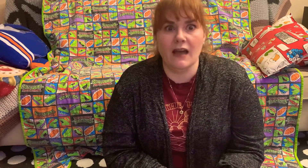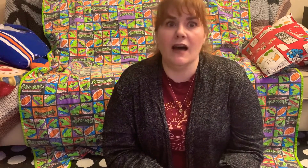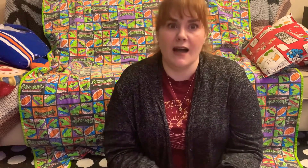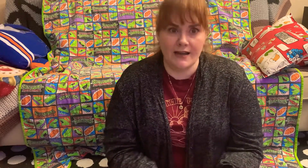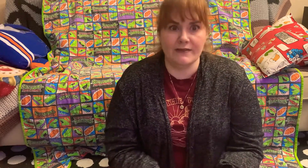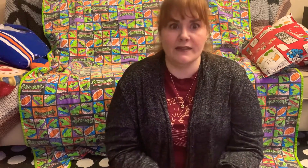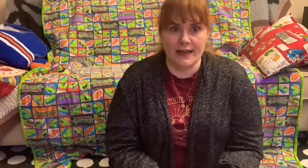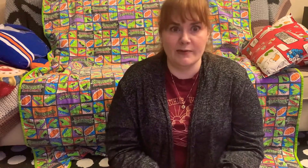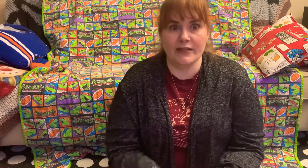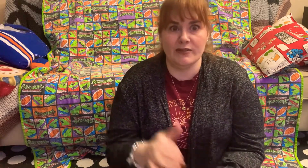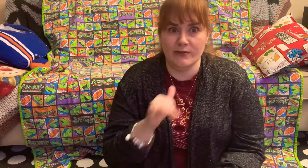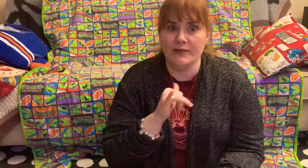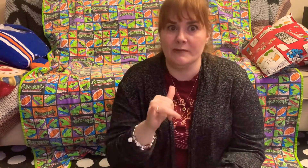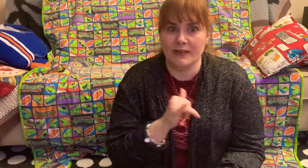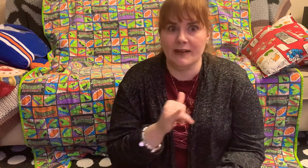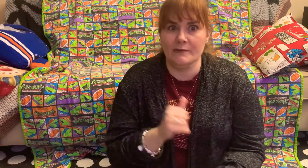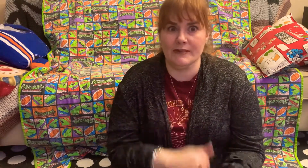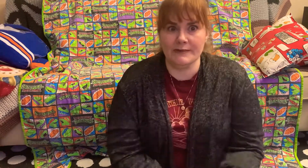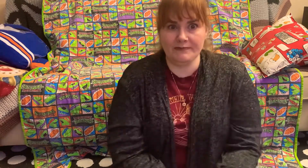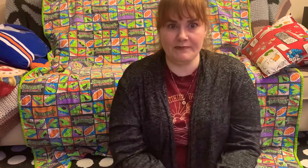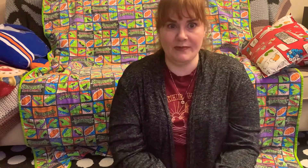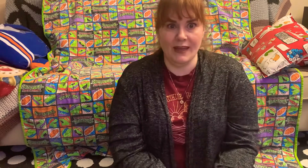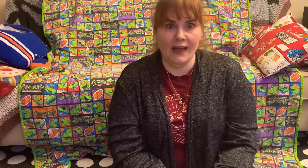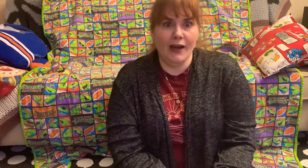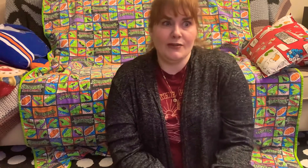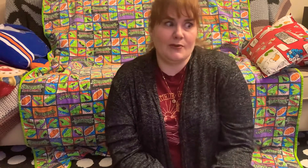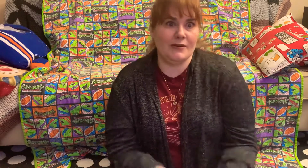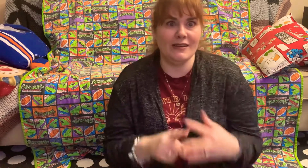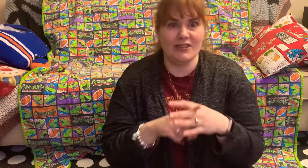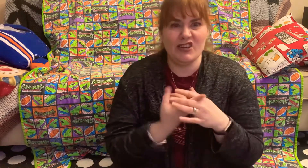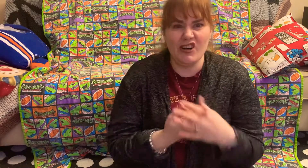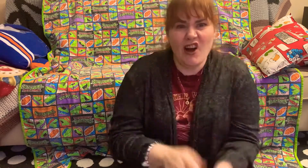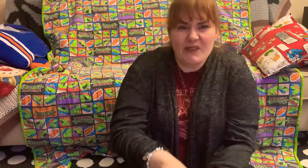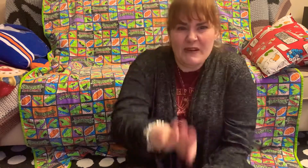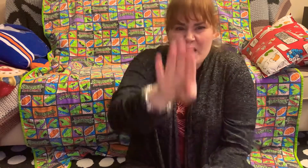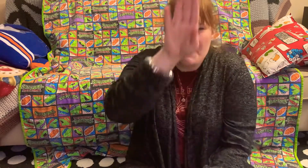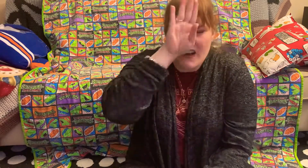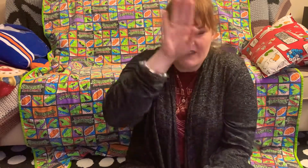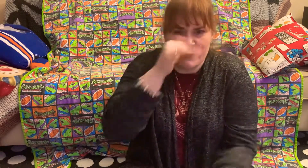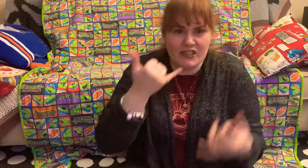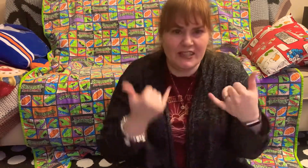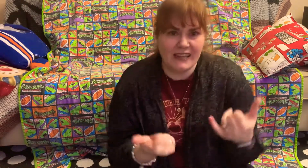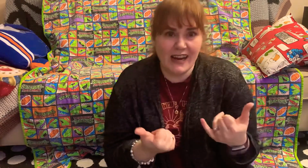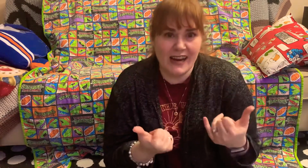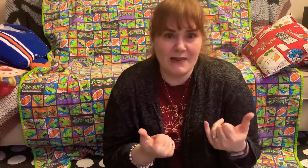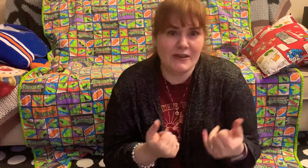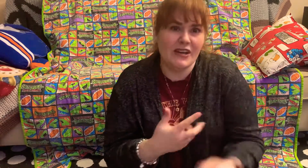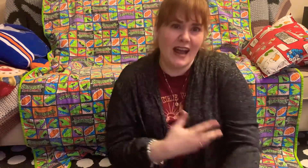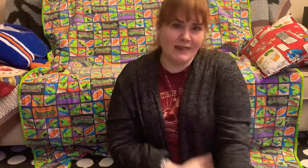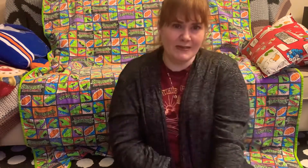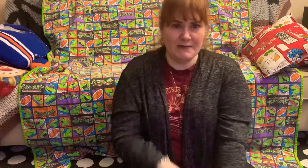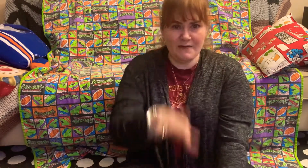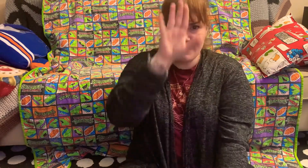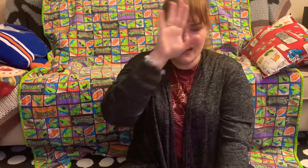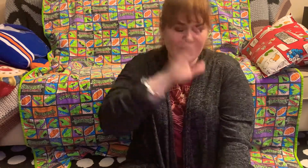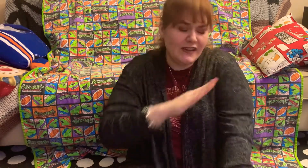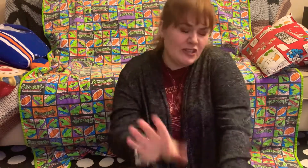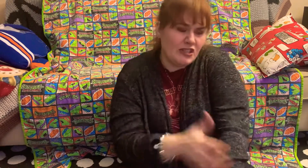I feel that way too sometimes. So we're gonna start all about our firefighters today, and we're gonna have some firefighter